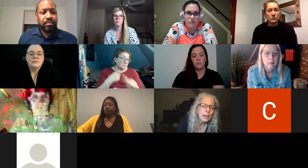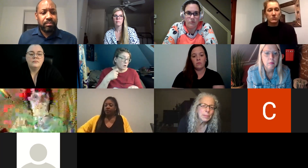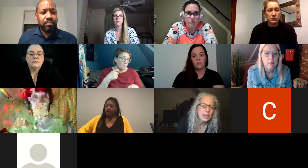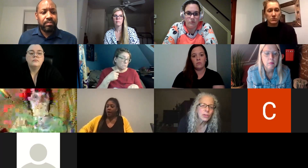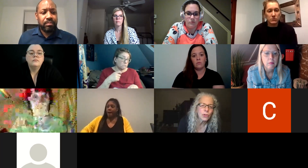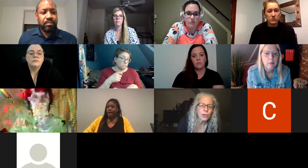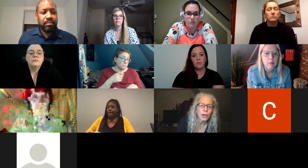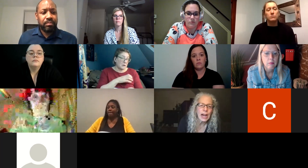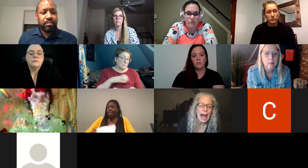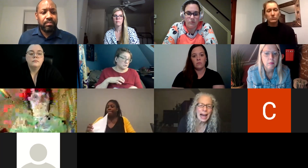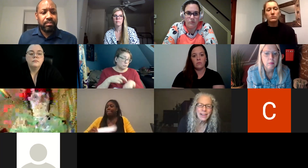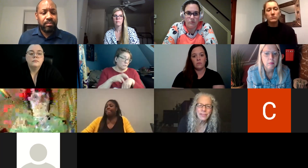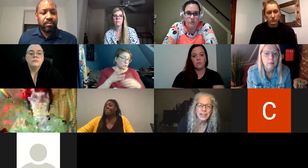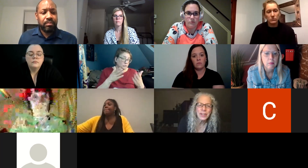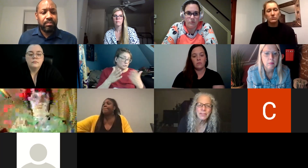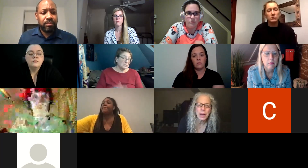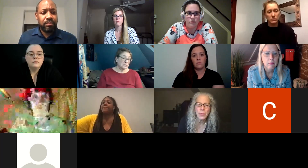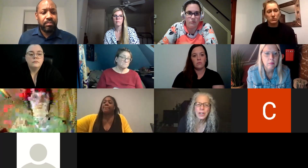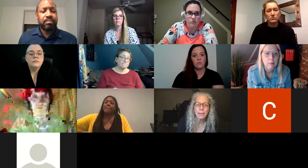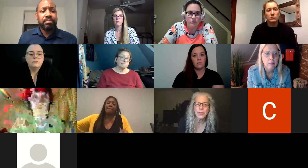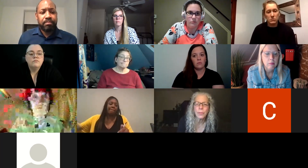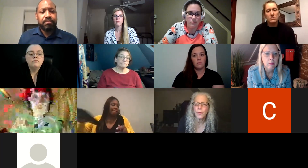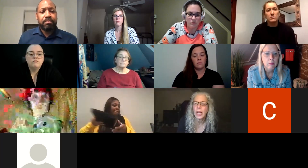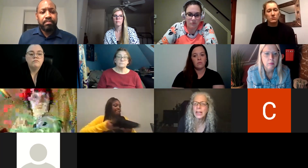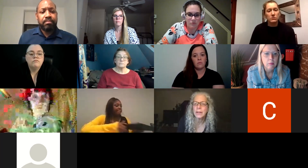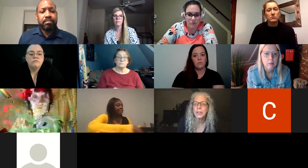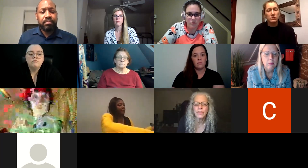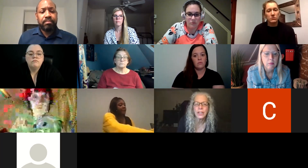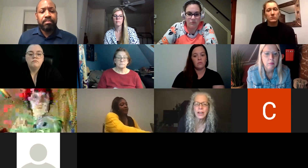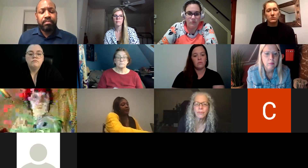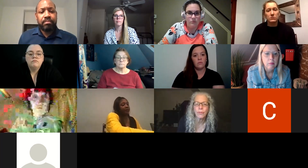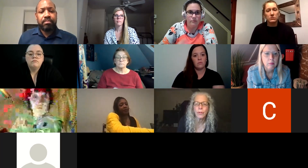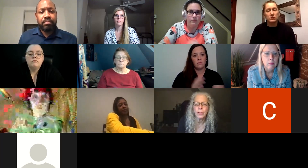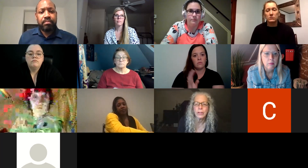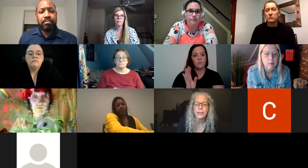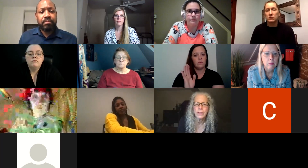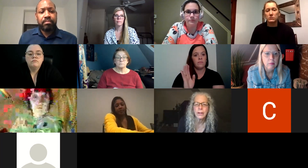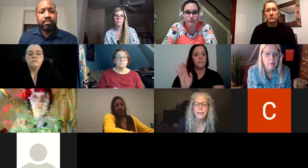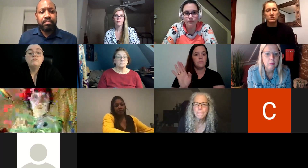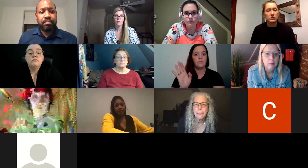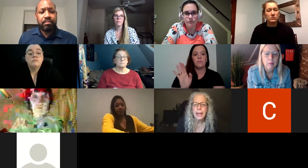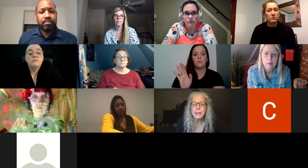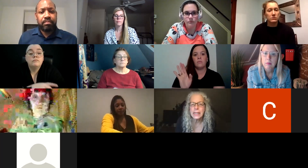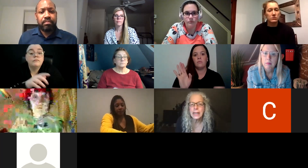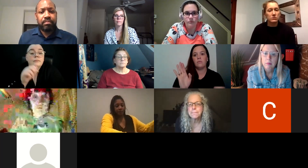maybe a third or a half, even if my work comes from the Rhode Island Commission for the Deaf referral. Amy's saying,